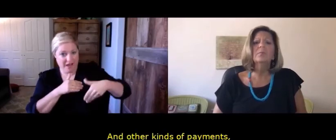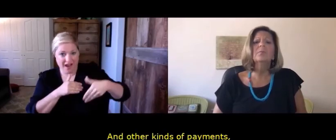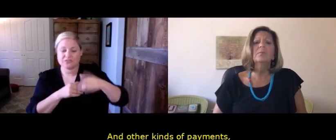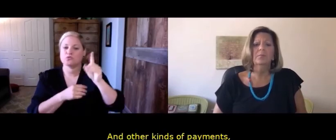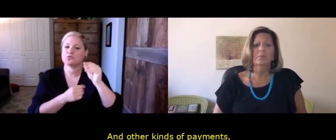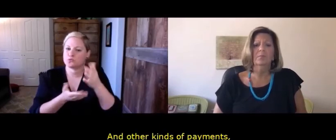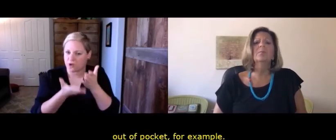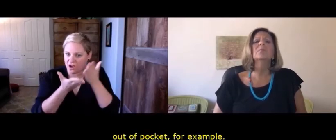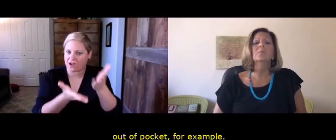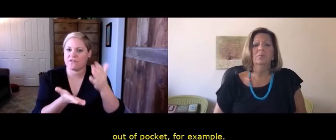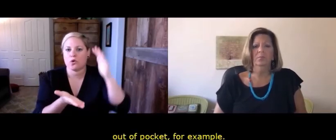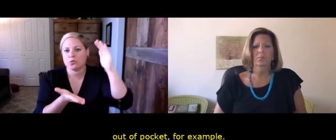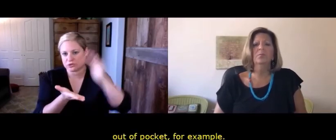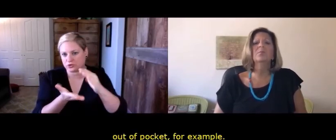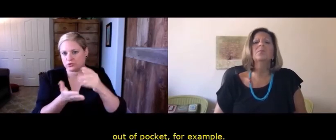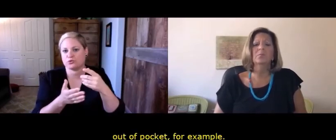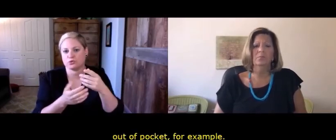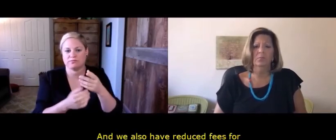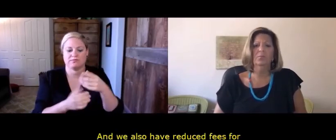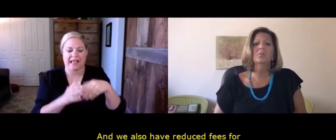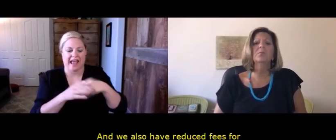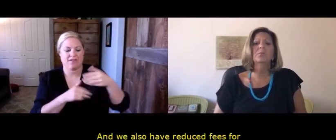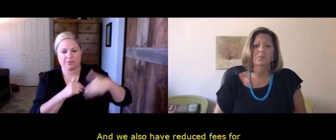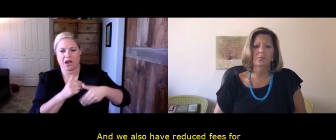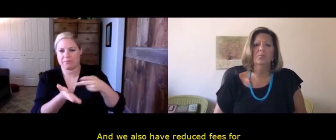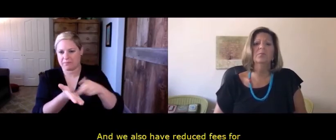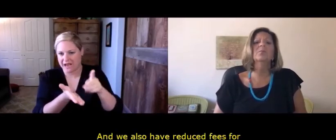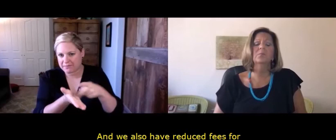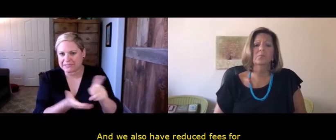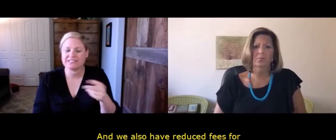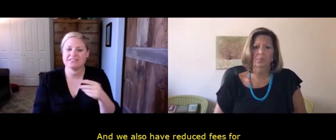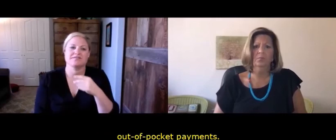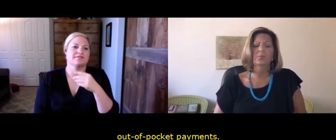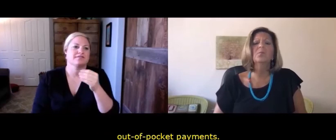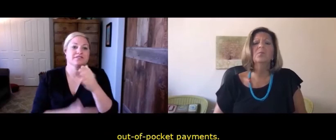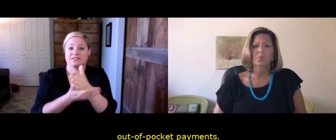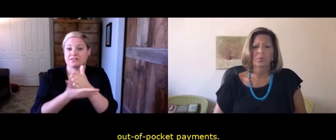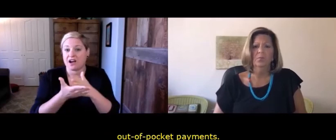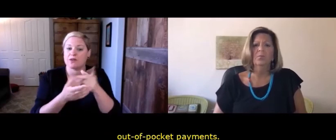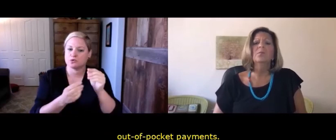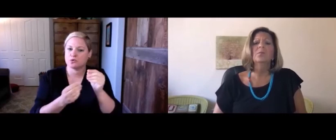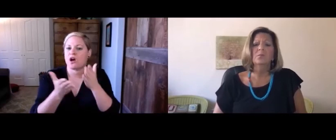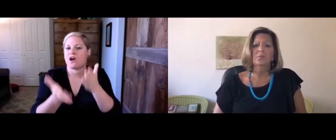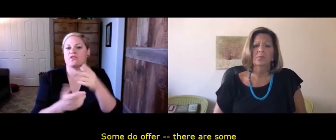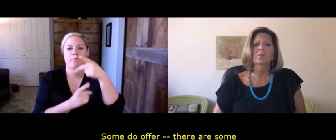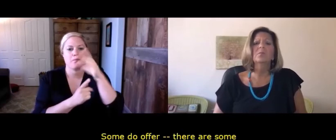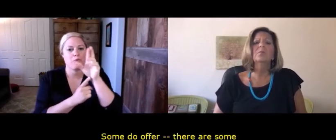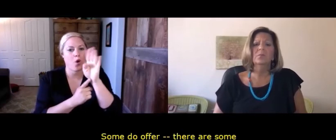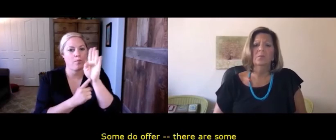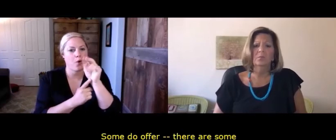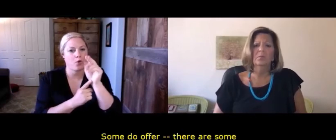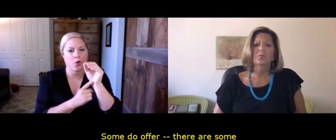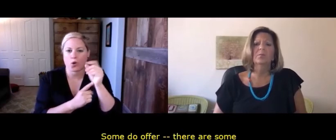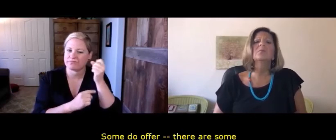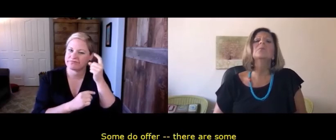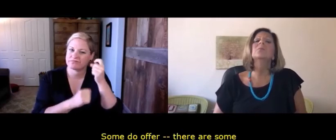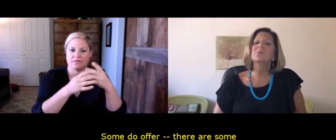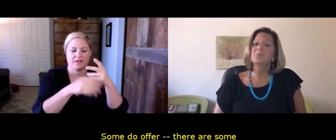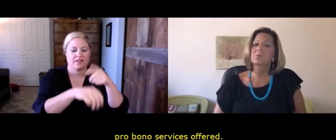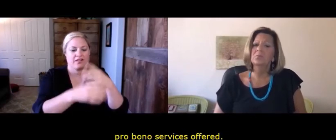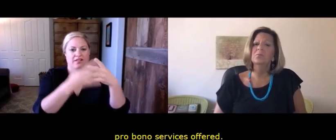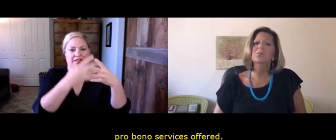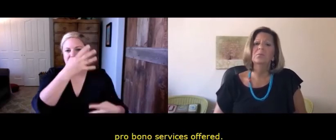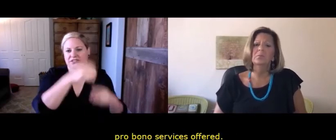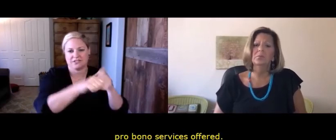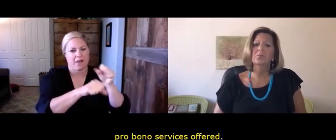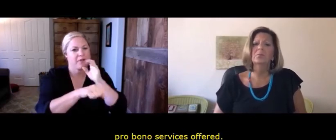And other kinds of payments, out of pocket, for example. And we also have reduced fees for out of pocket payments. Some do offer,